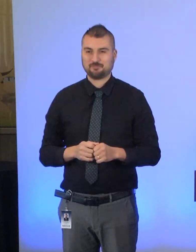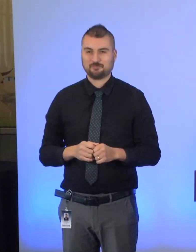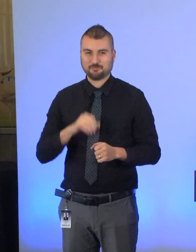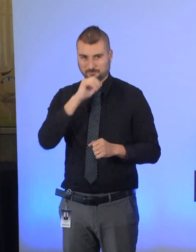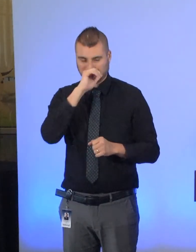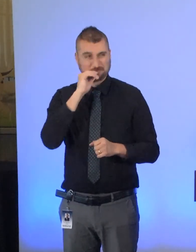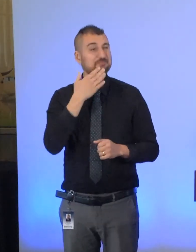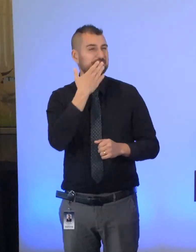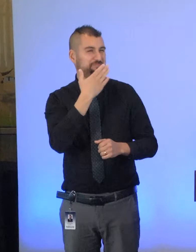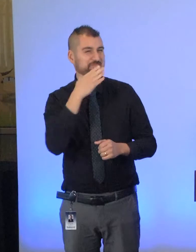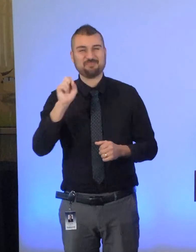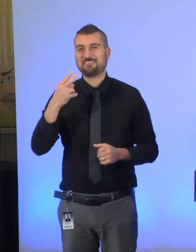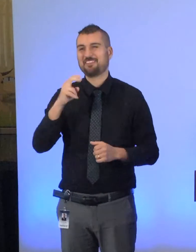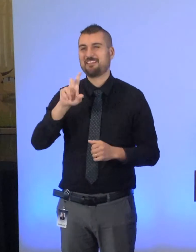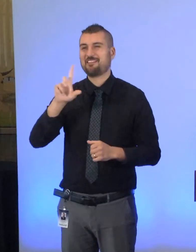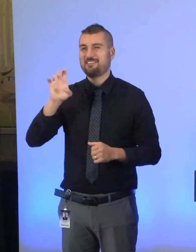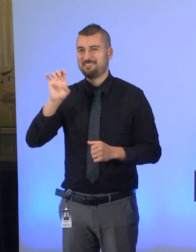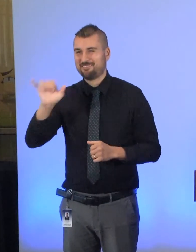Thanks, Shelley.